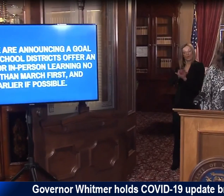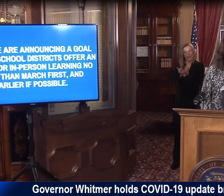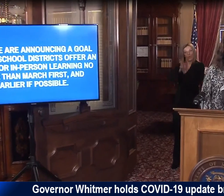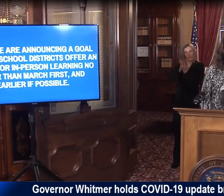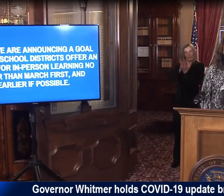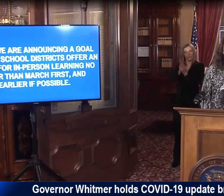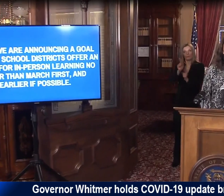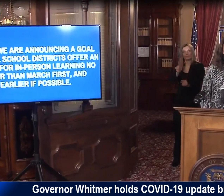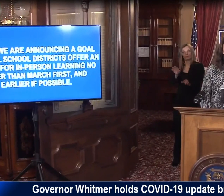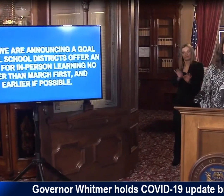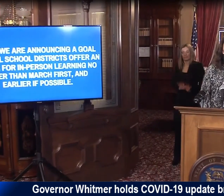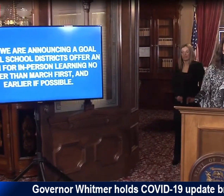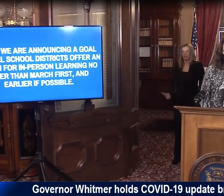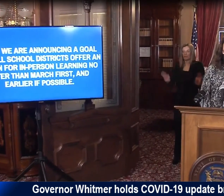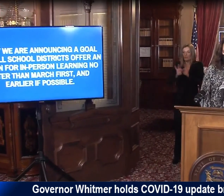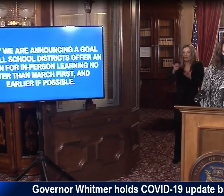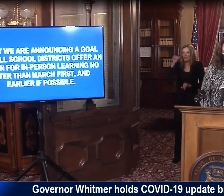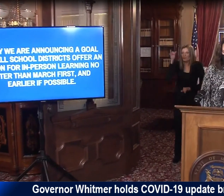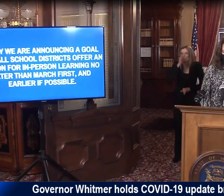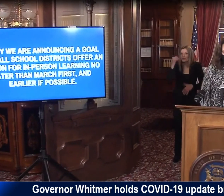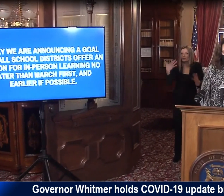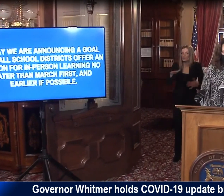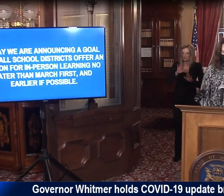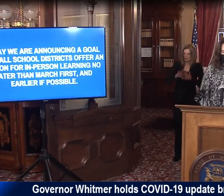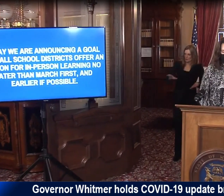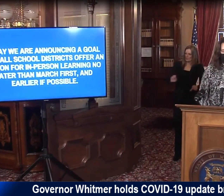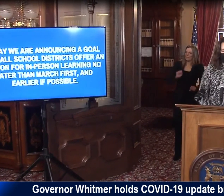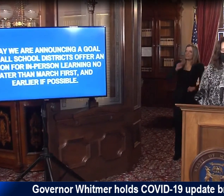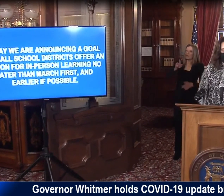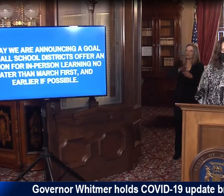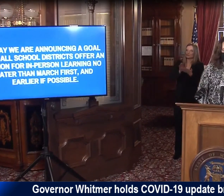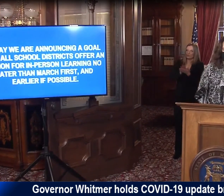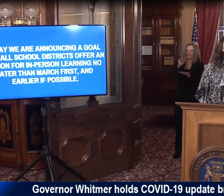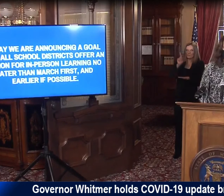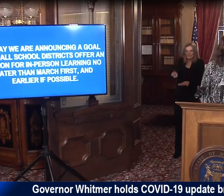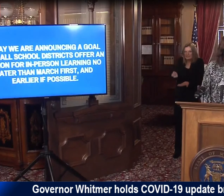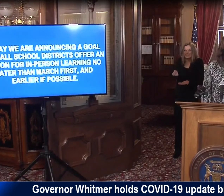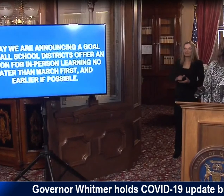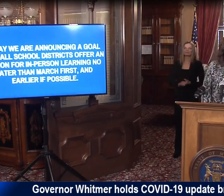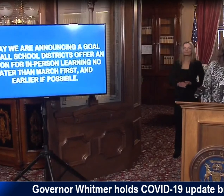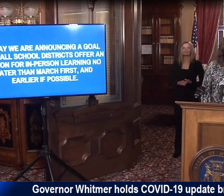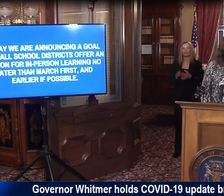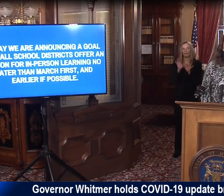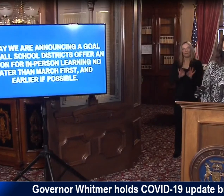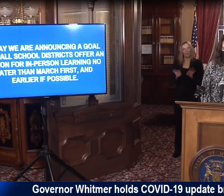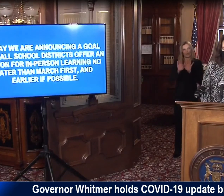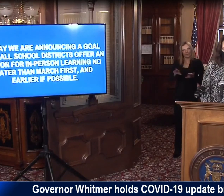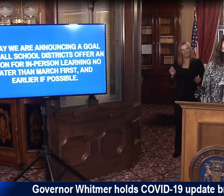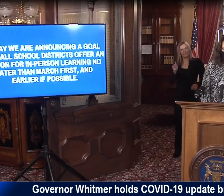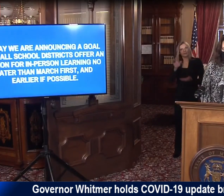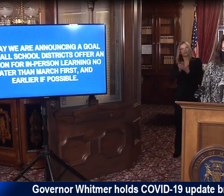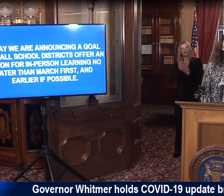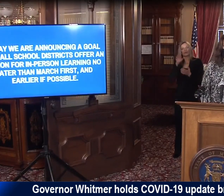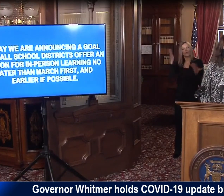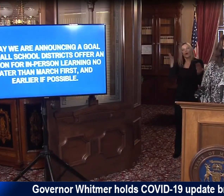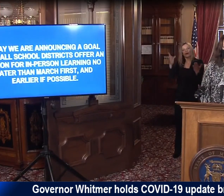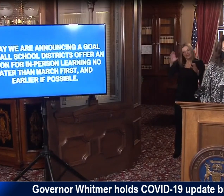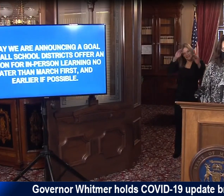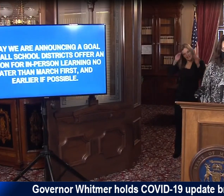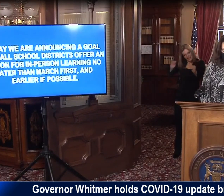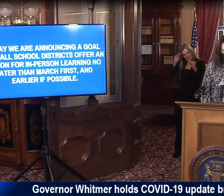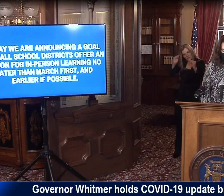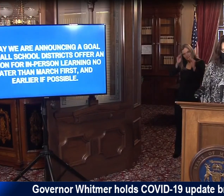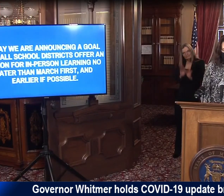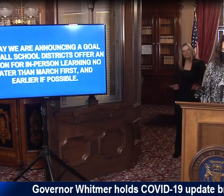is immeasurable, and we must do everything we can to help our kids get the great education they